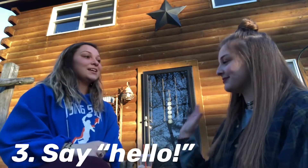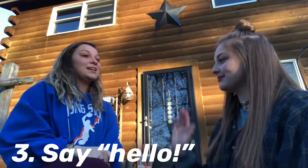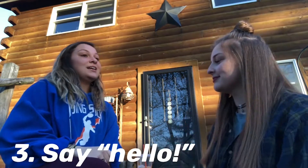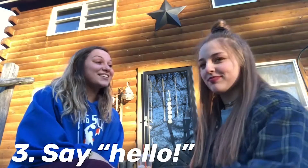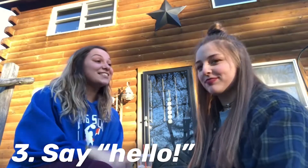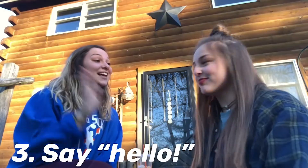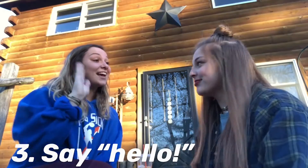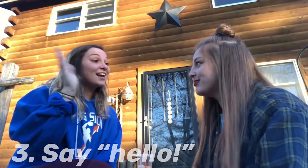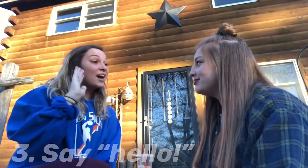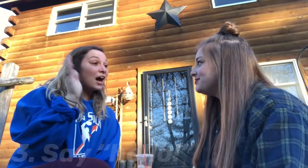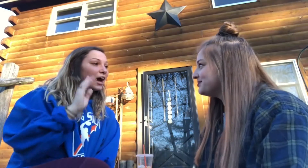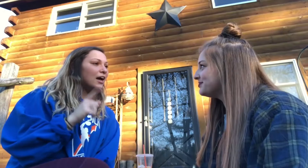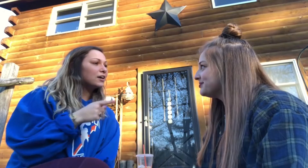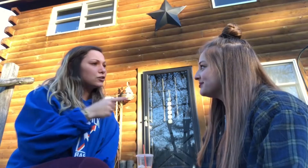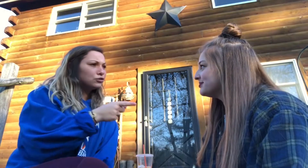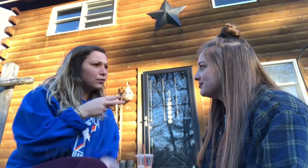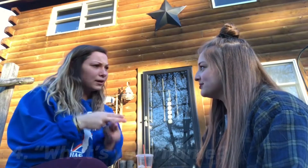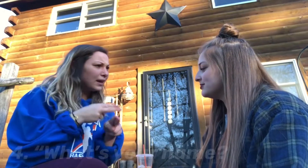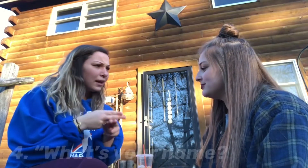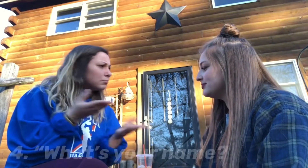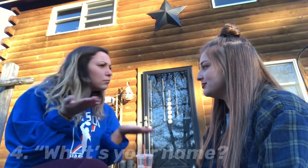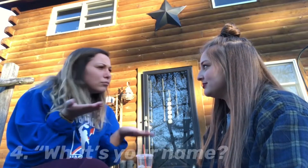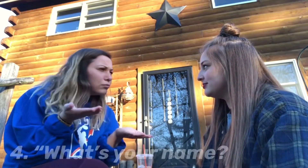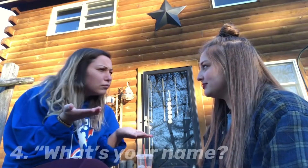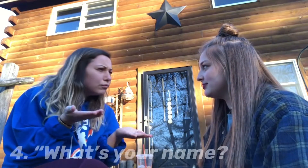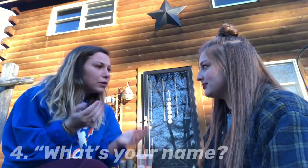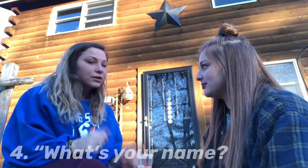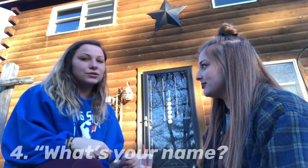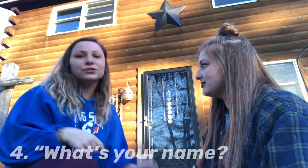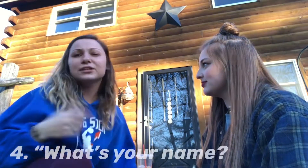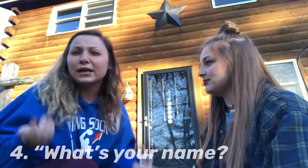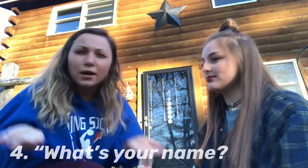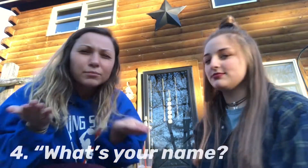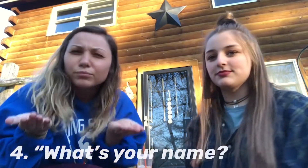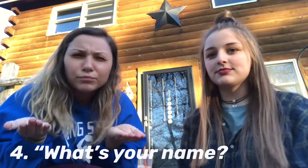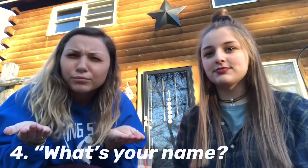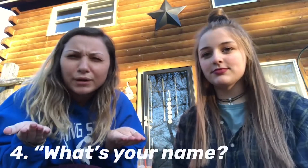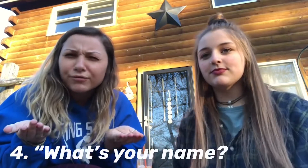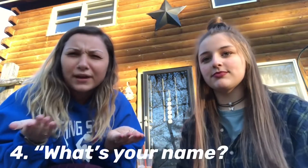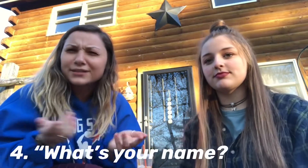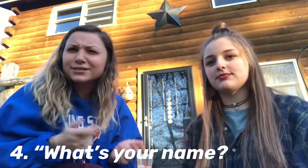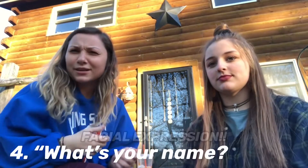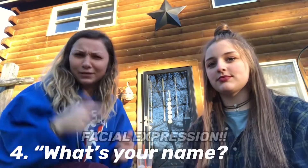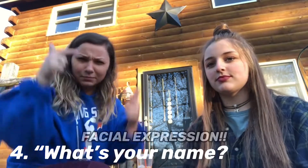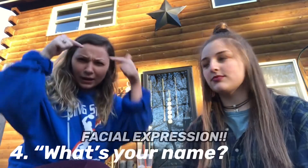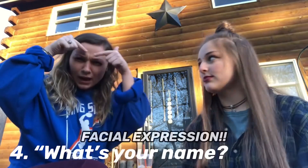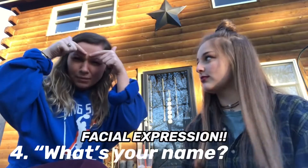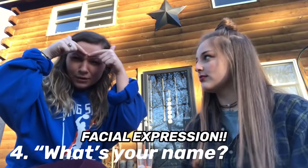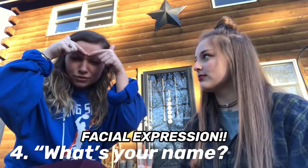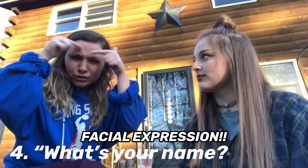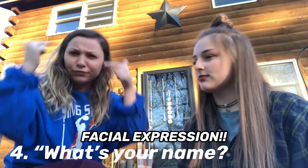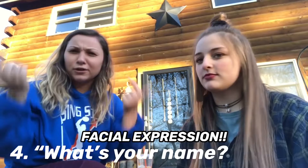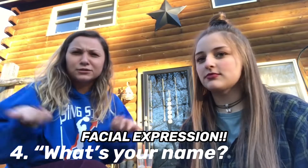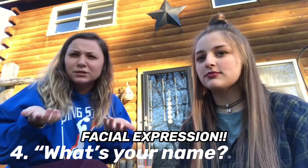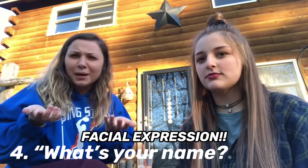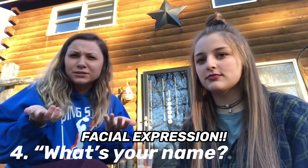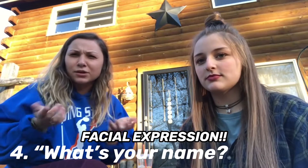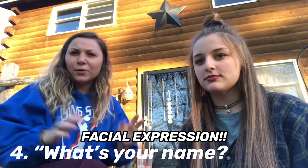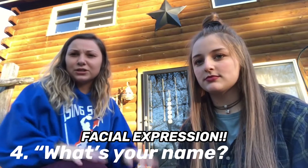I would say, hi, your name. So you see like my face, like my eyebrows are really furrowed because I'm asking a question.